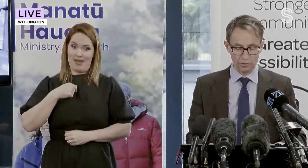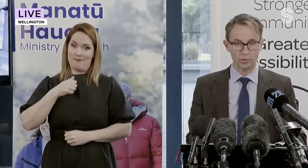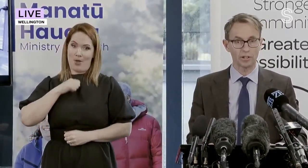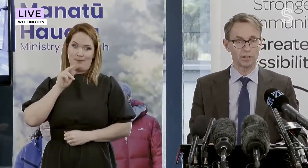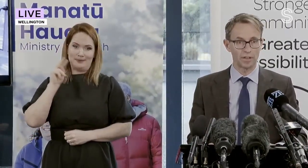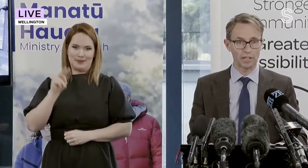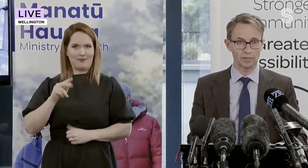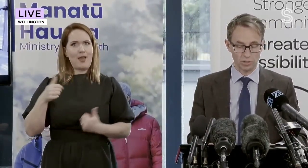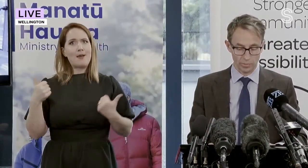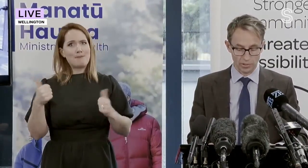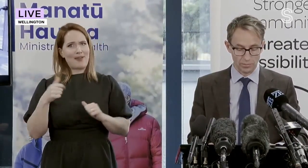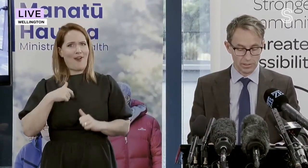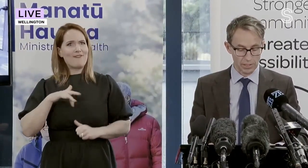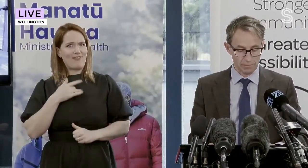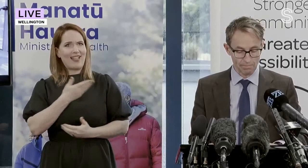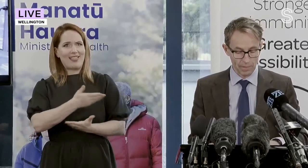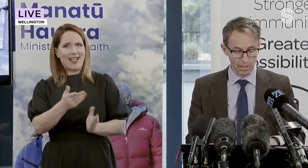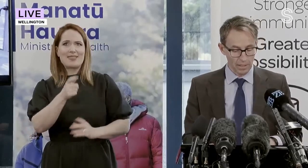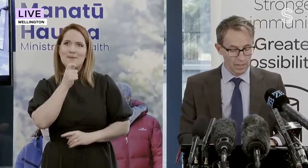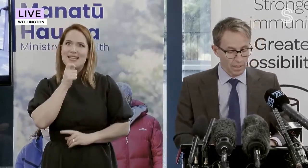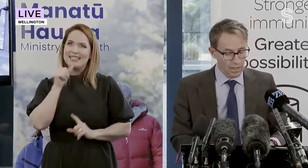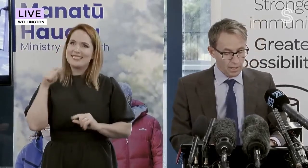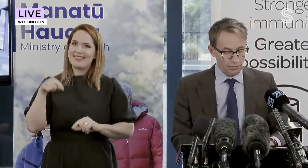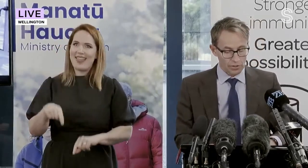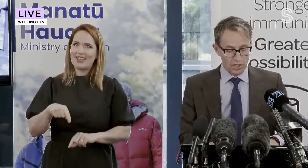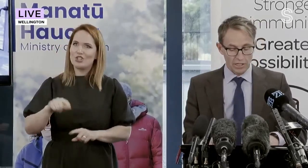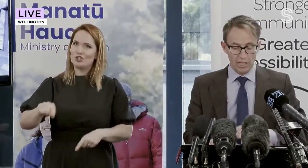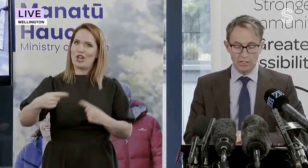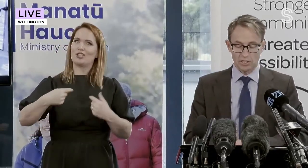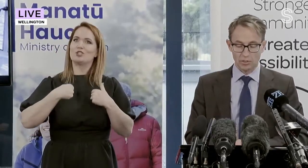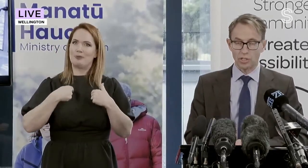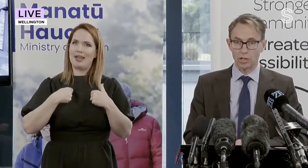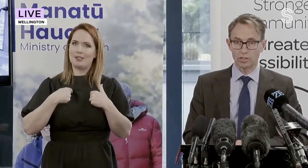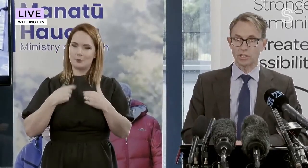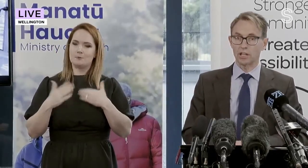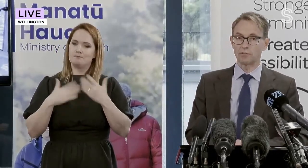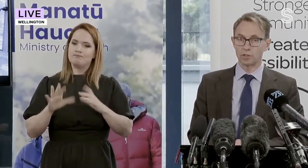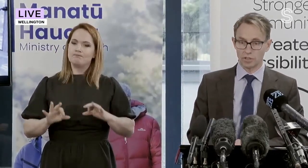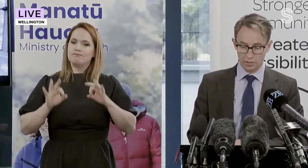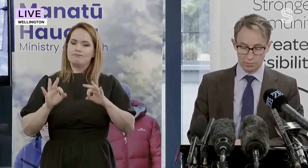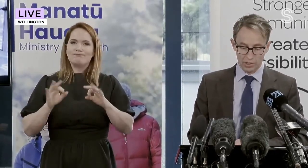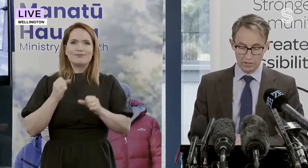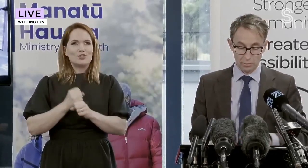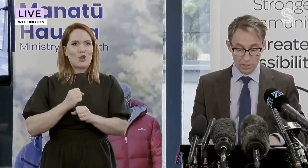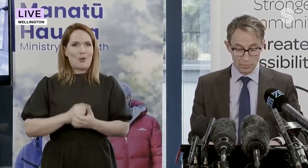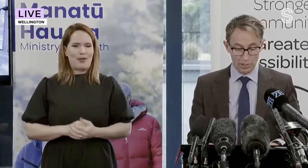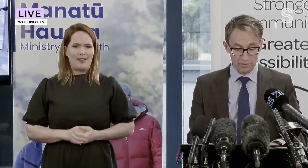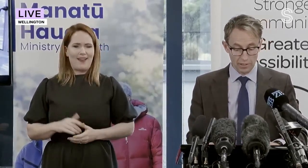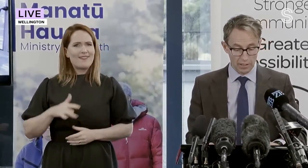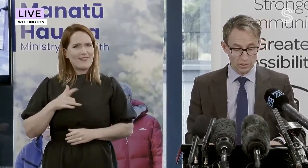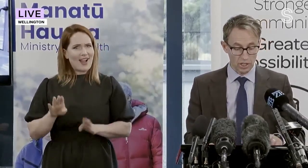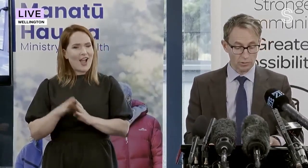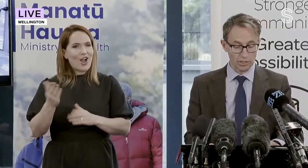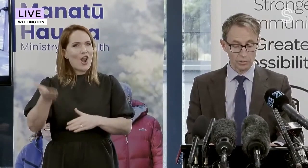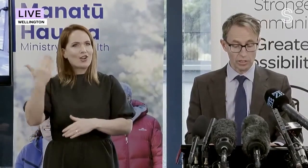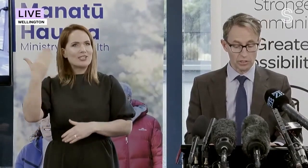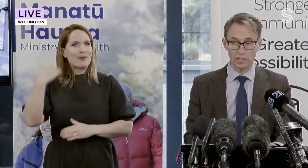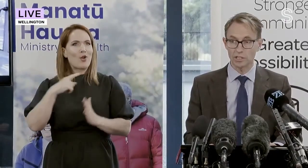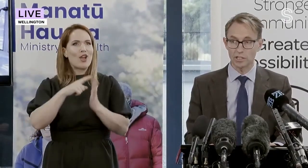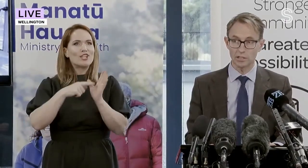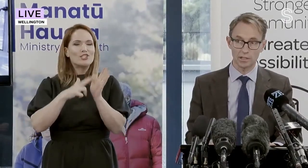have fulfilled that responsibility. It feels like an age since we hosted our first press briefing in